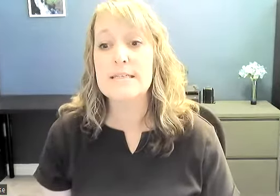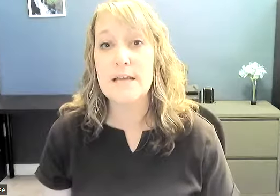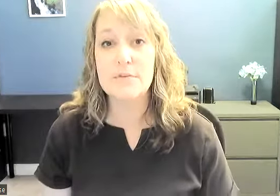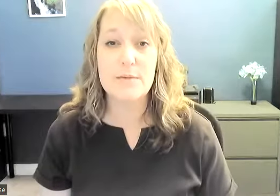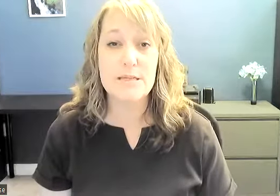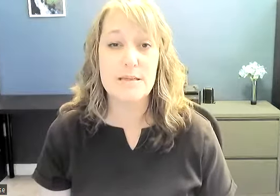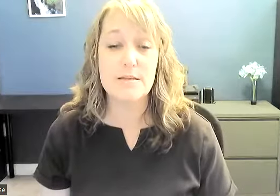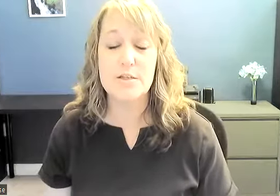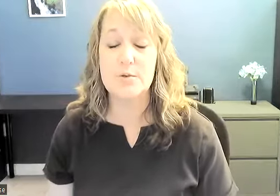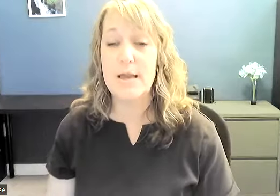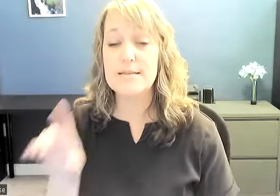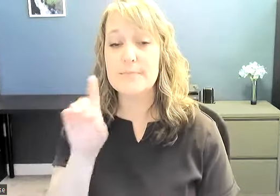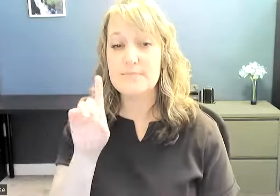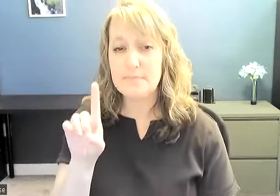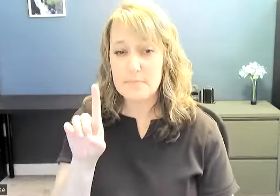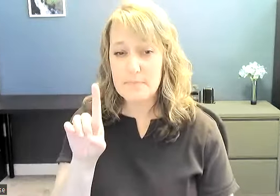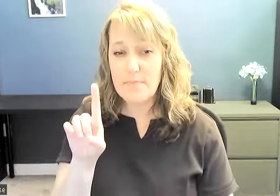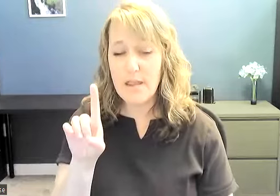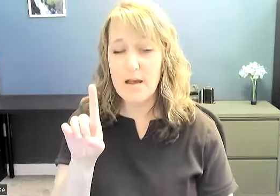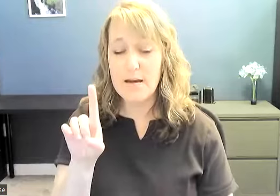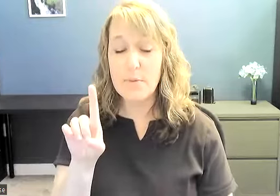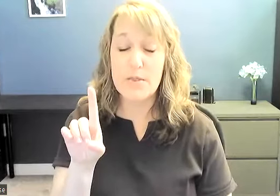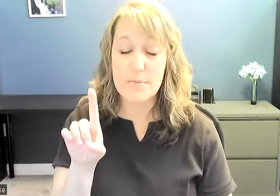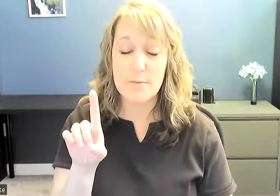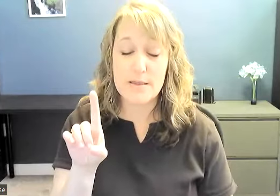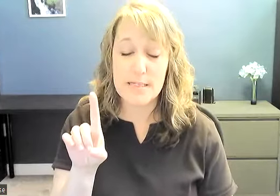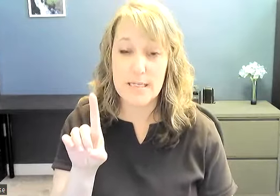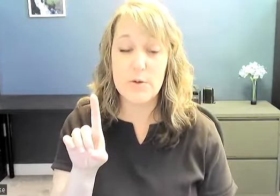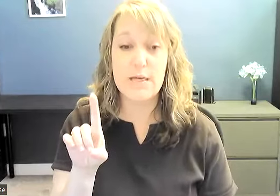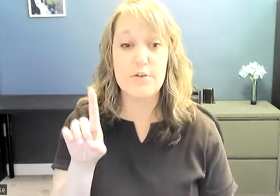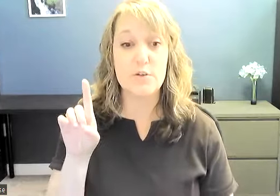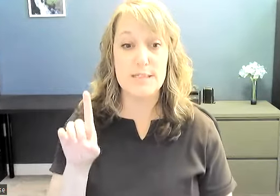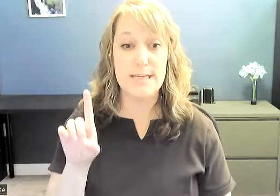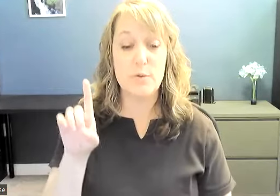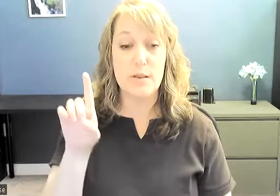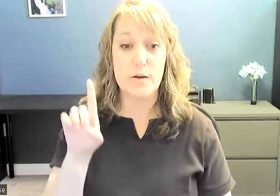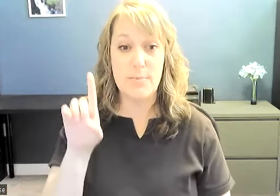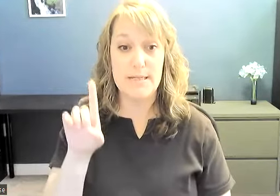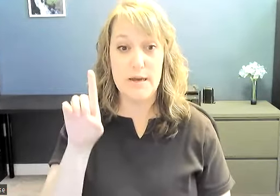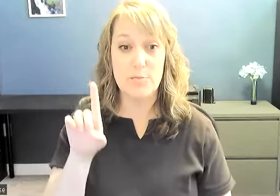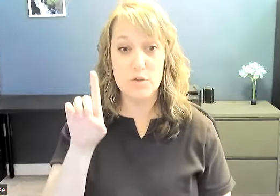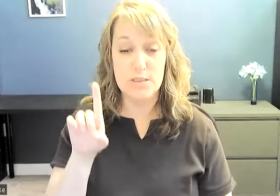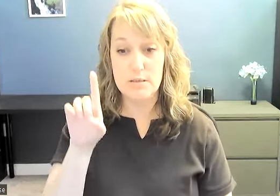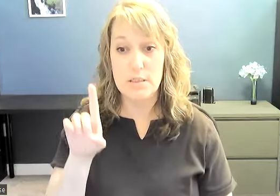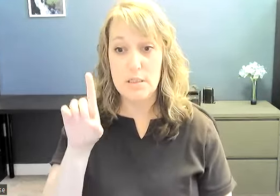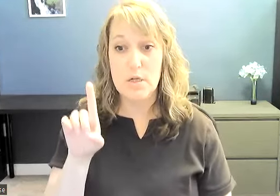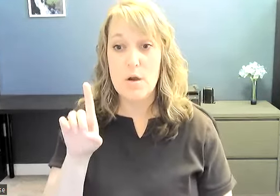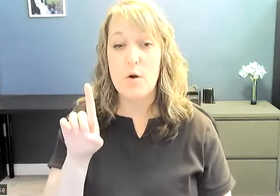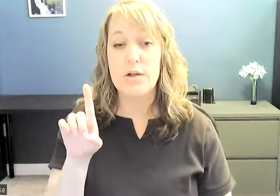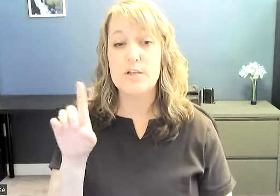Denver can be signed 2 ways. Both of them are with a D. You can either do a D with a little up and down motion, or you can do